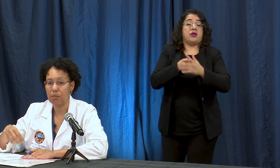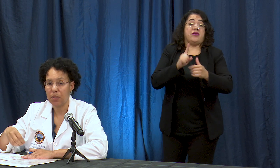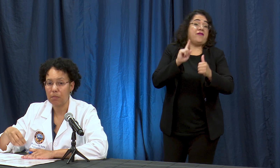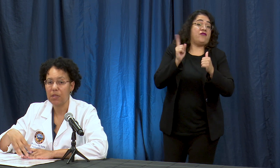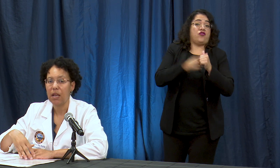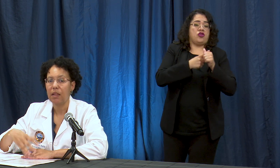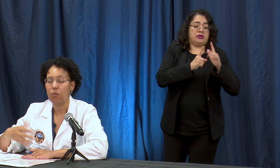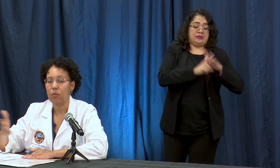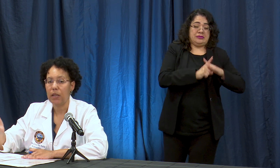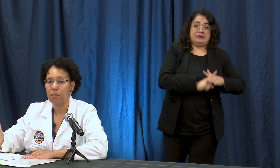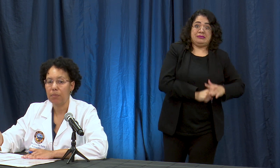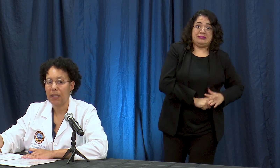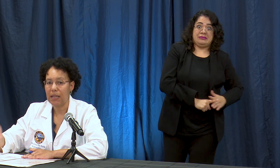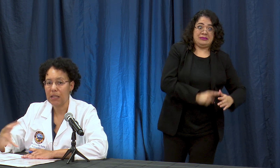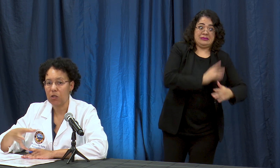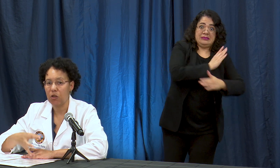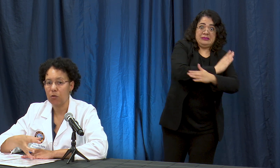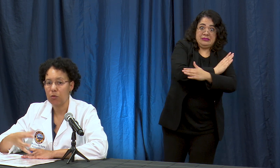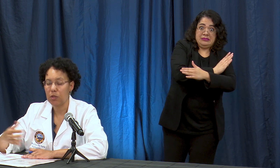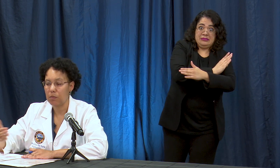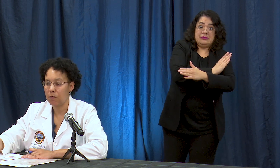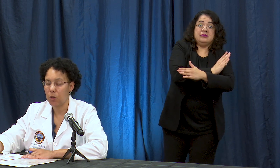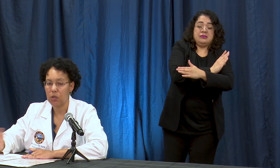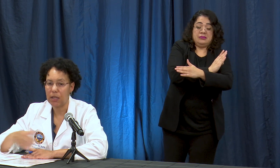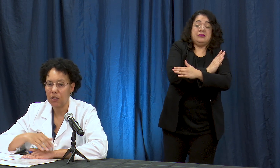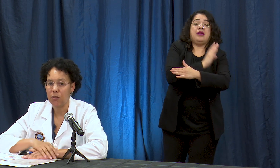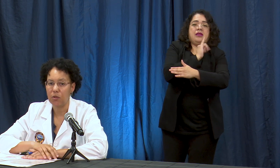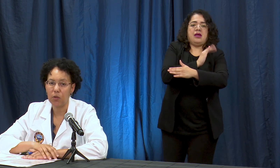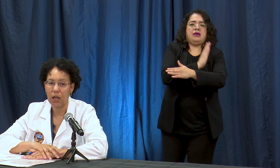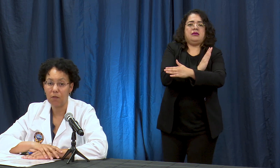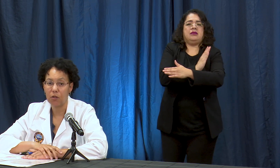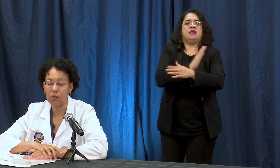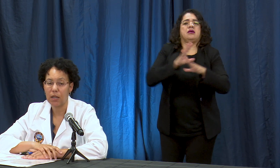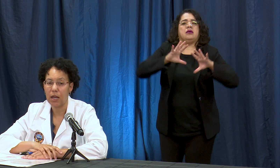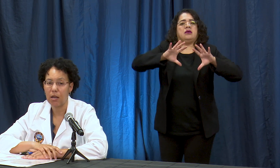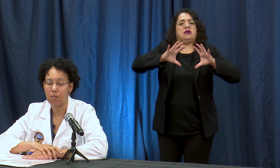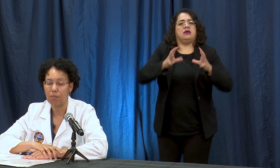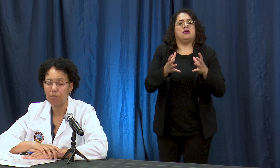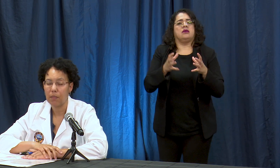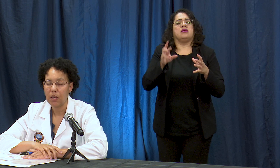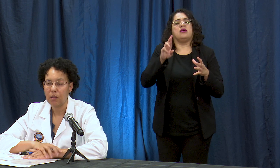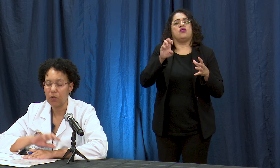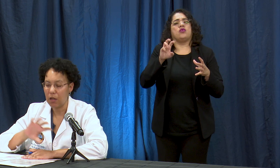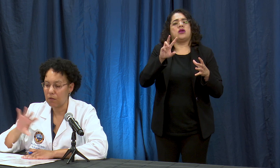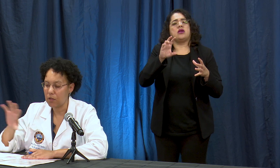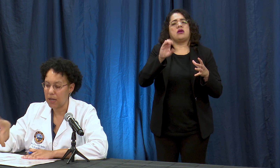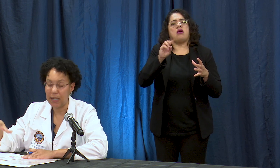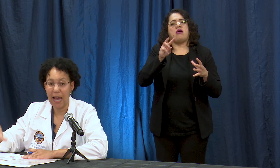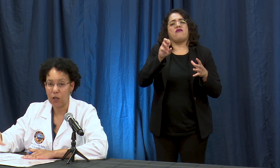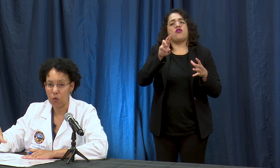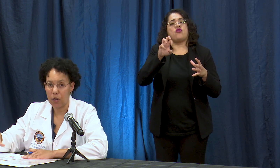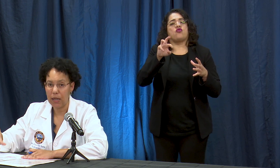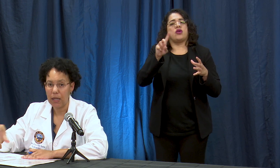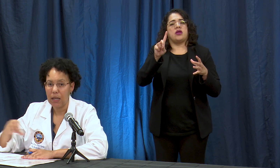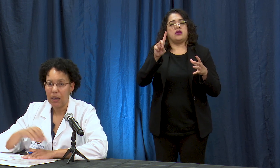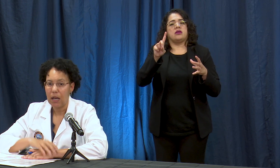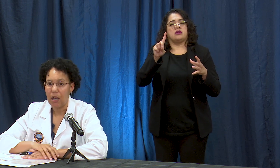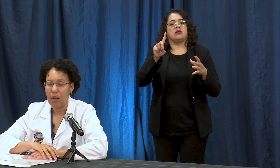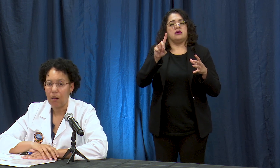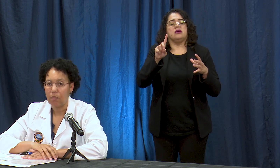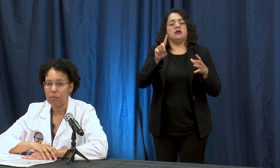of their symptoms, then we place those folks into the recovered kind of